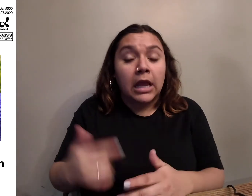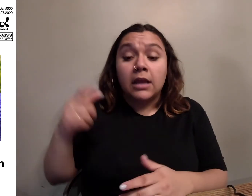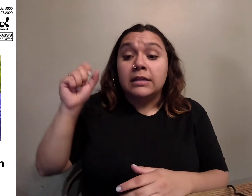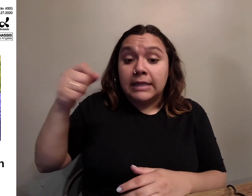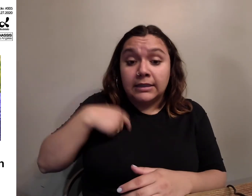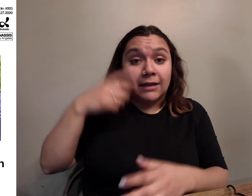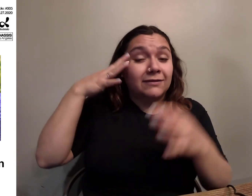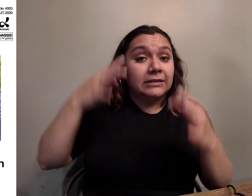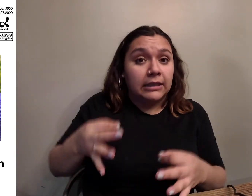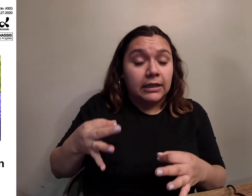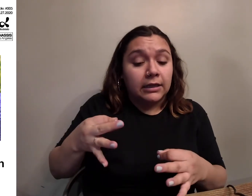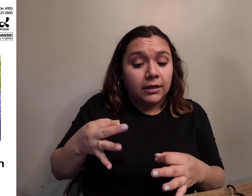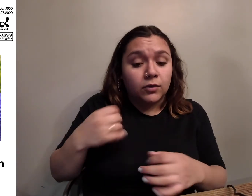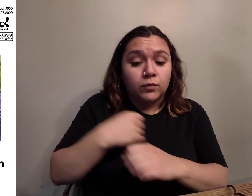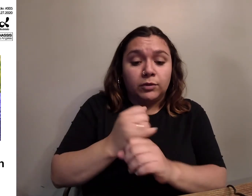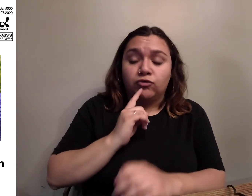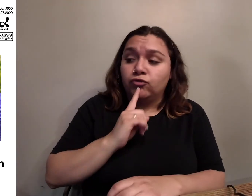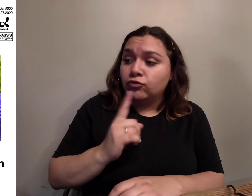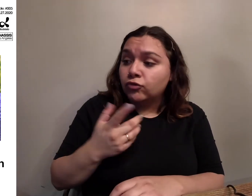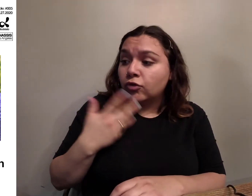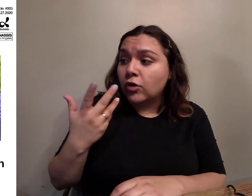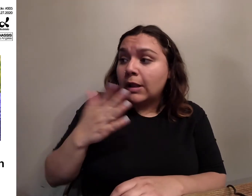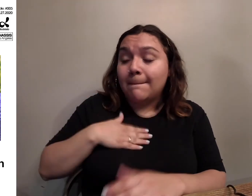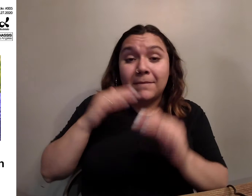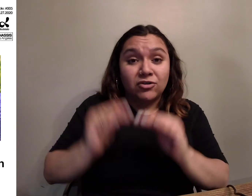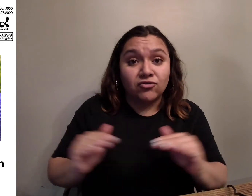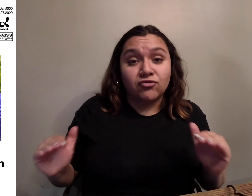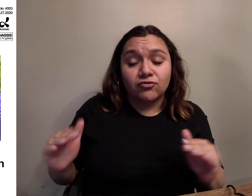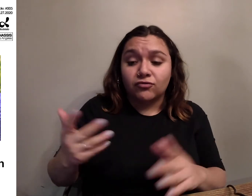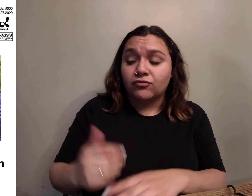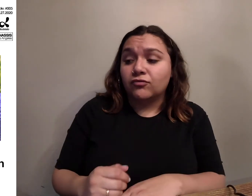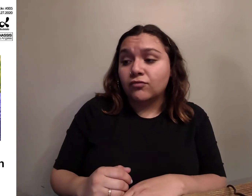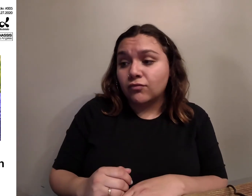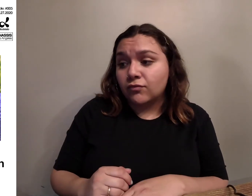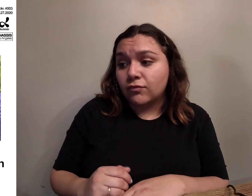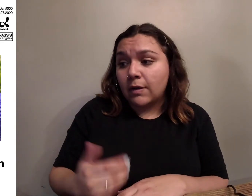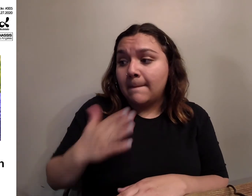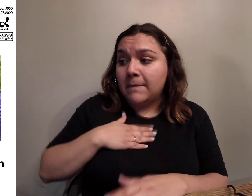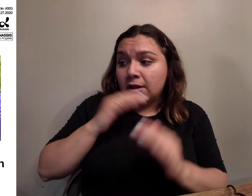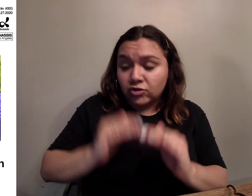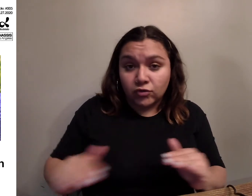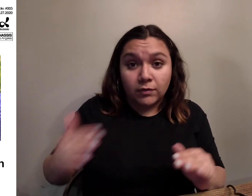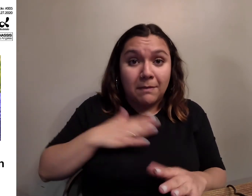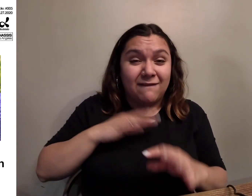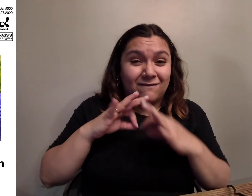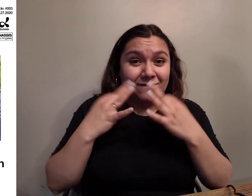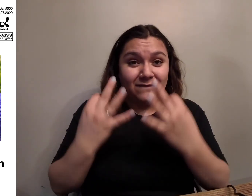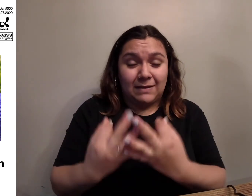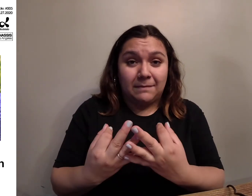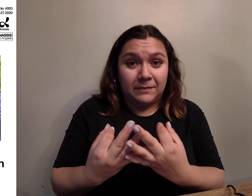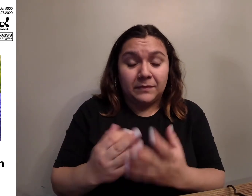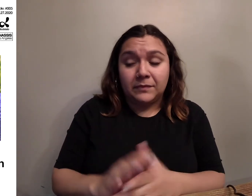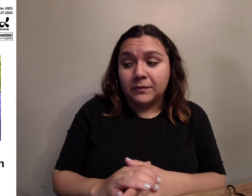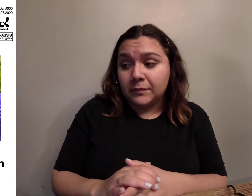chosen to, make sure that my children and family,